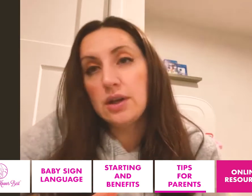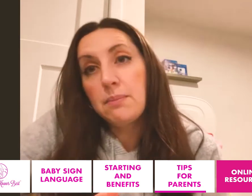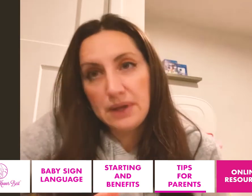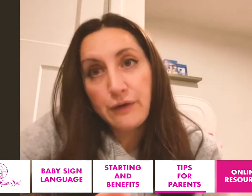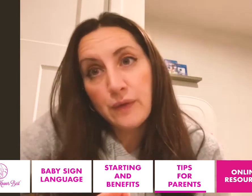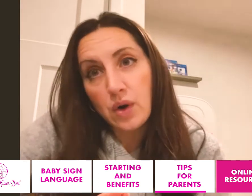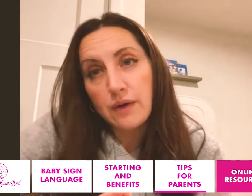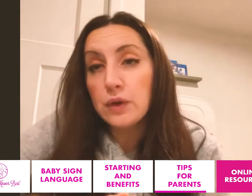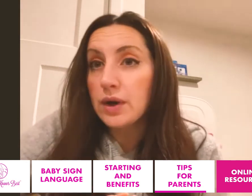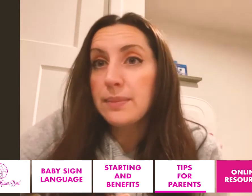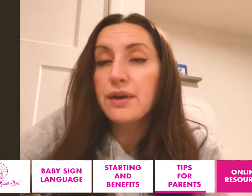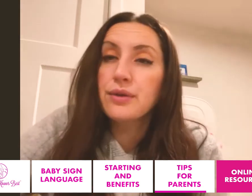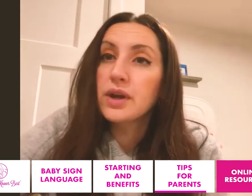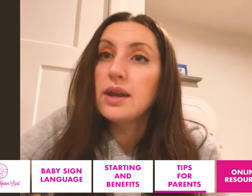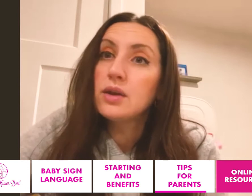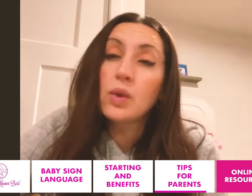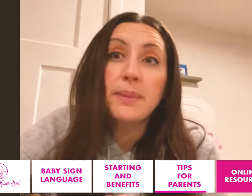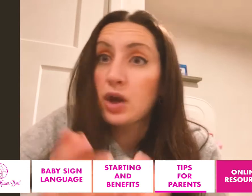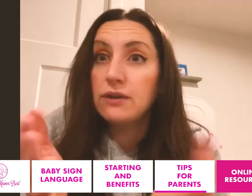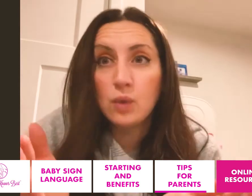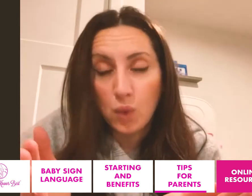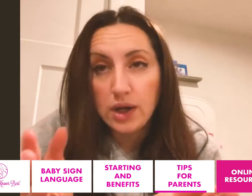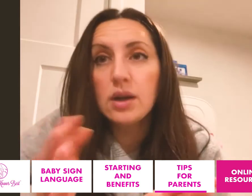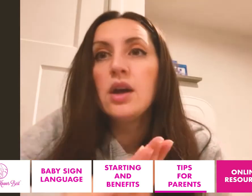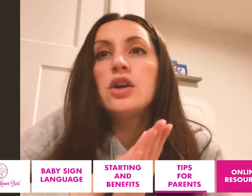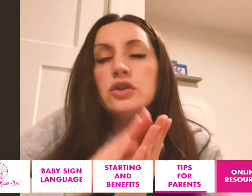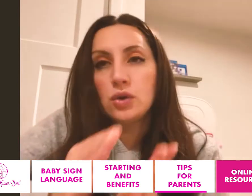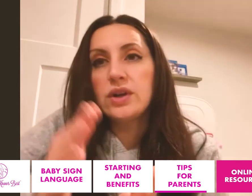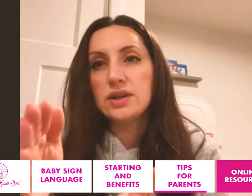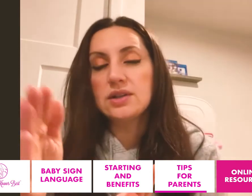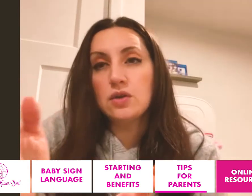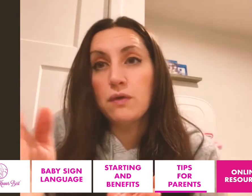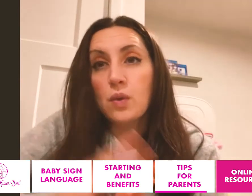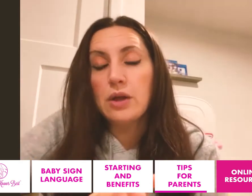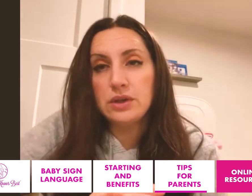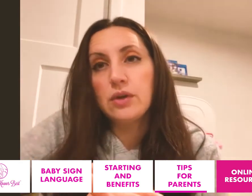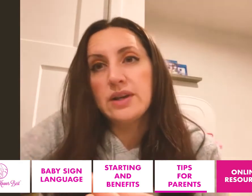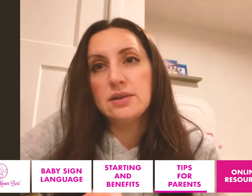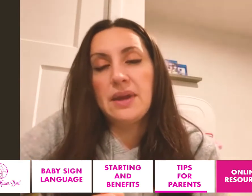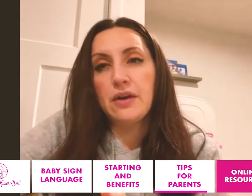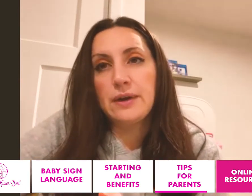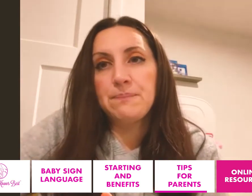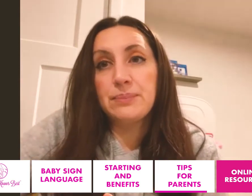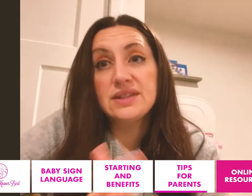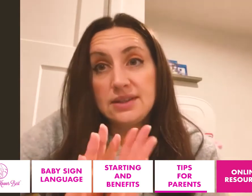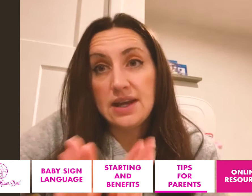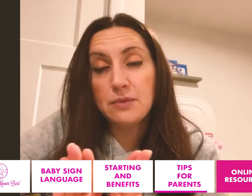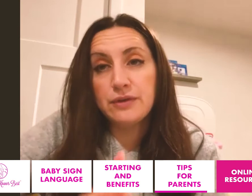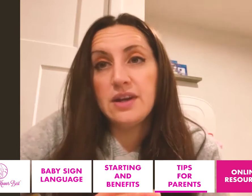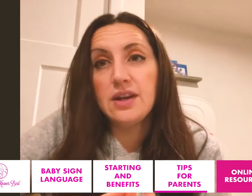pick 4. If you want to pick 3, you want to pick even 1, do what doesn't overwhelm you as the parent, but stay motivated and don't